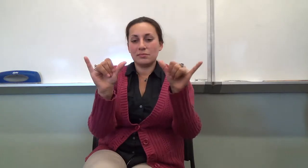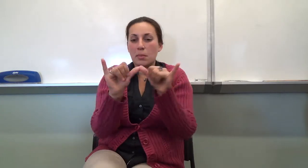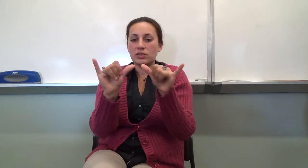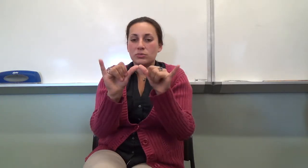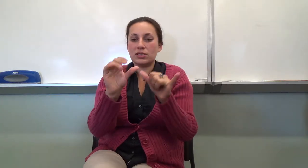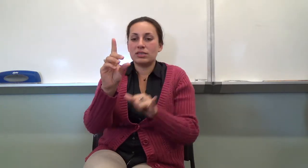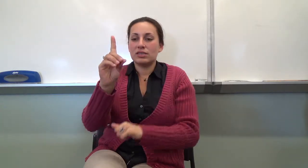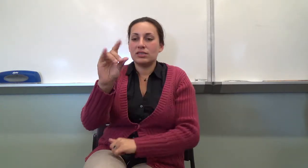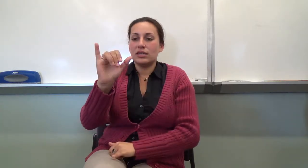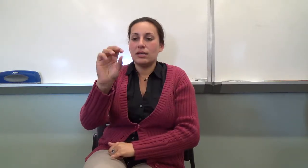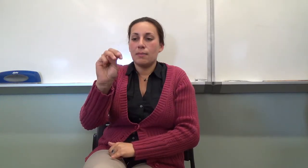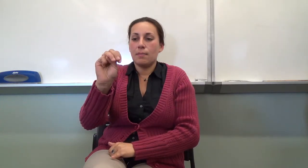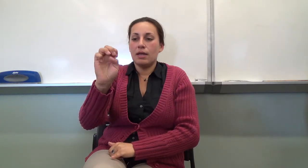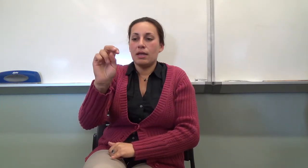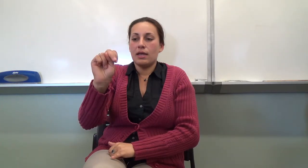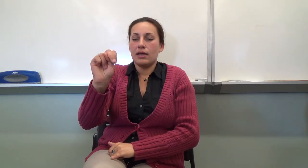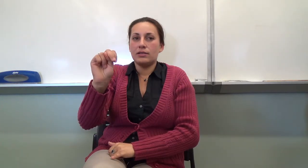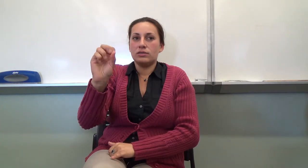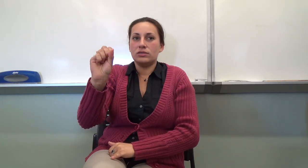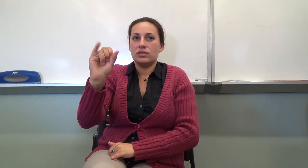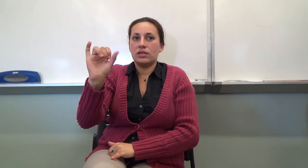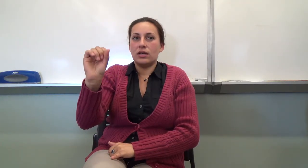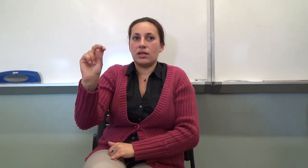In other words, no width, no height, no nothing.